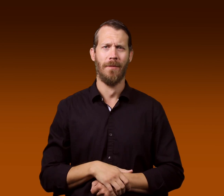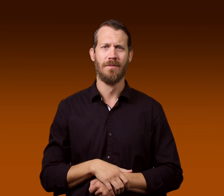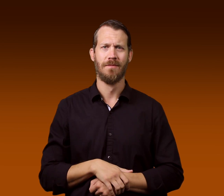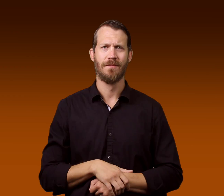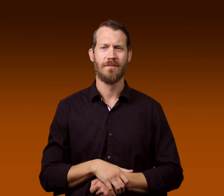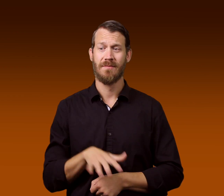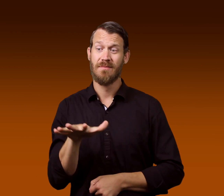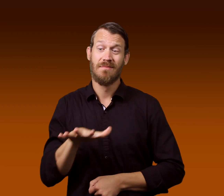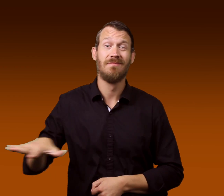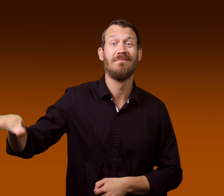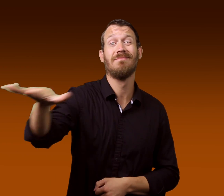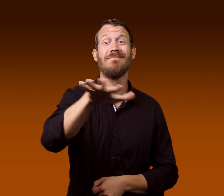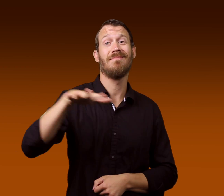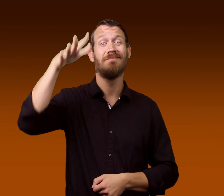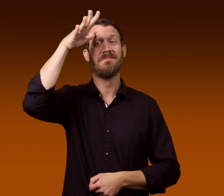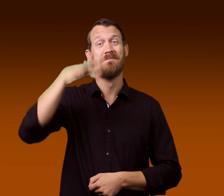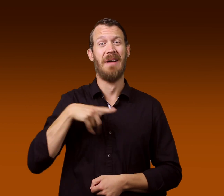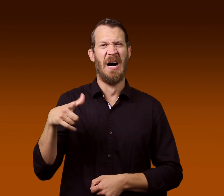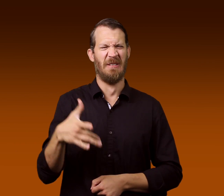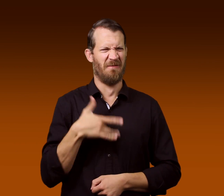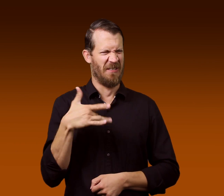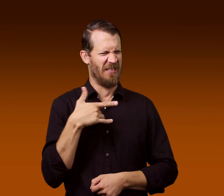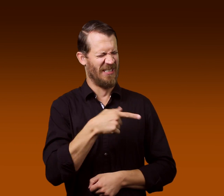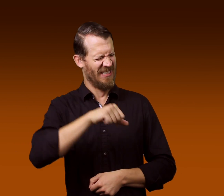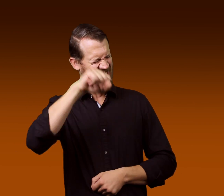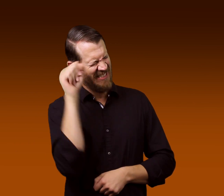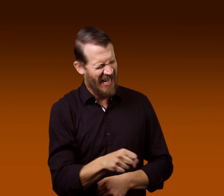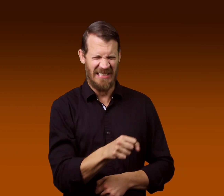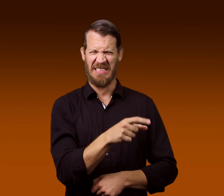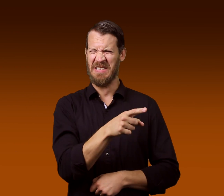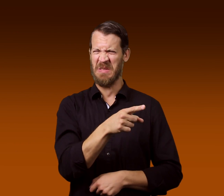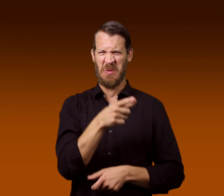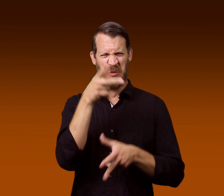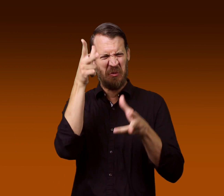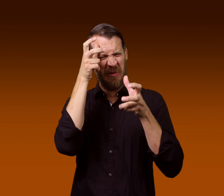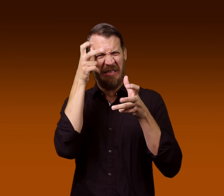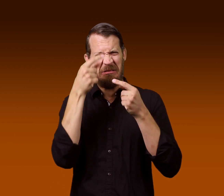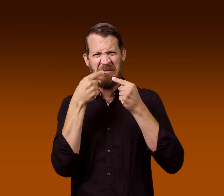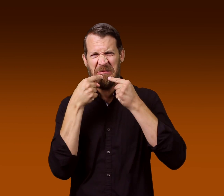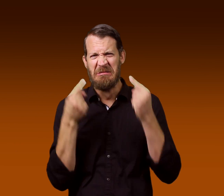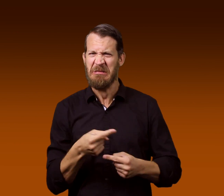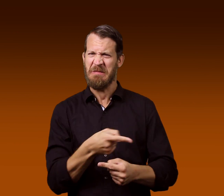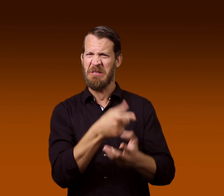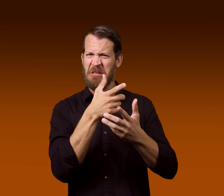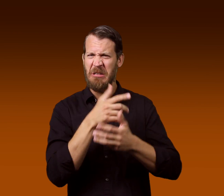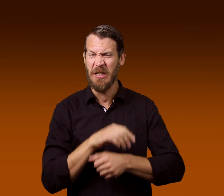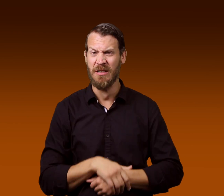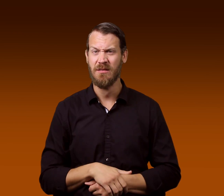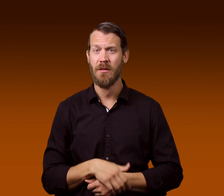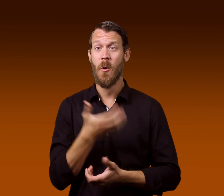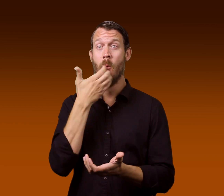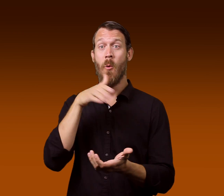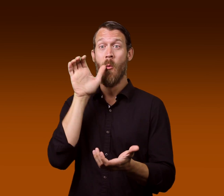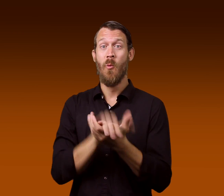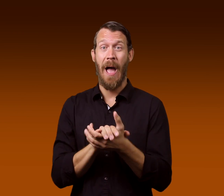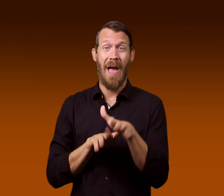farm. The men who saw it seemed to agree it probably was a wicked